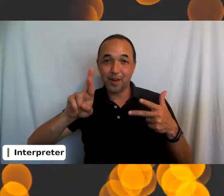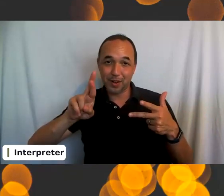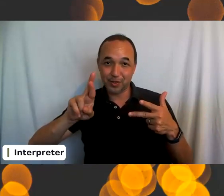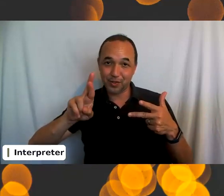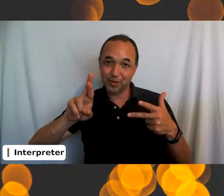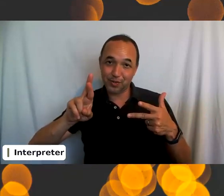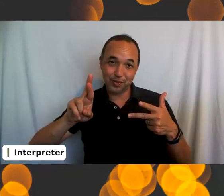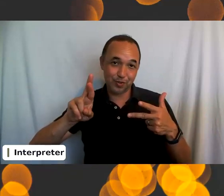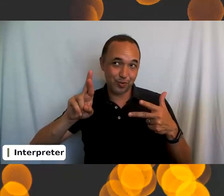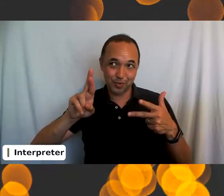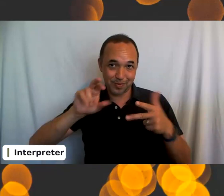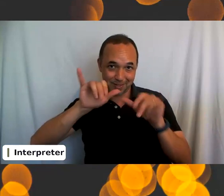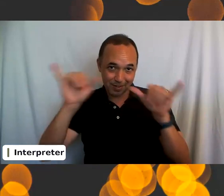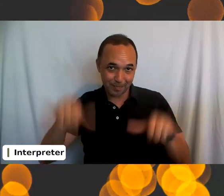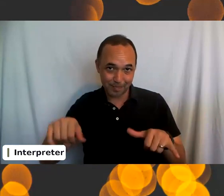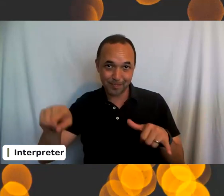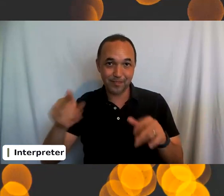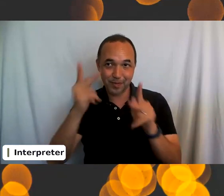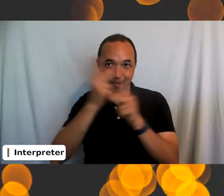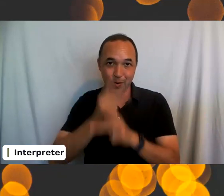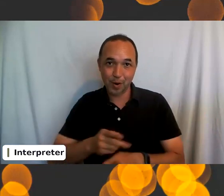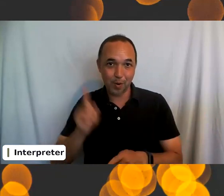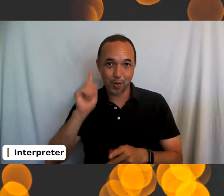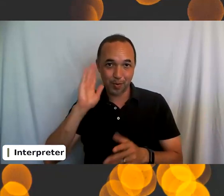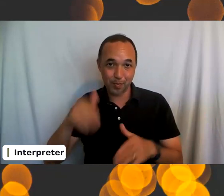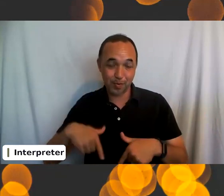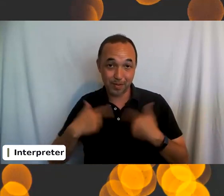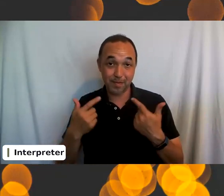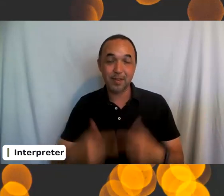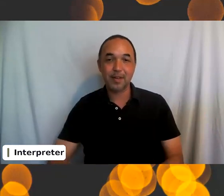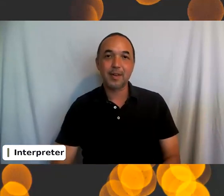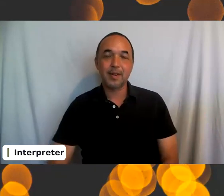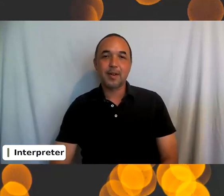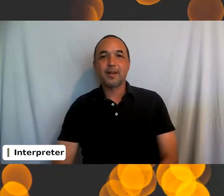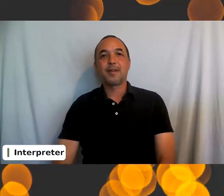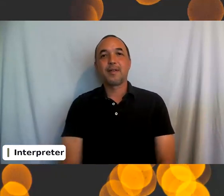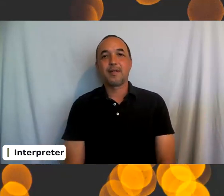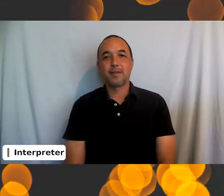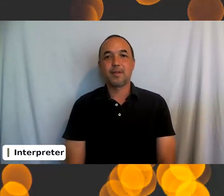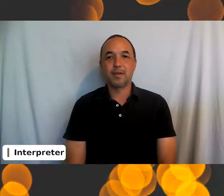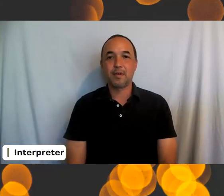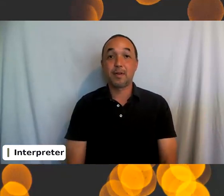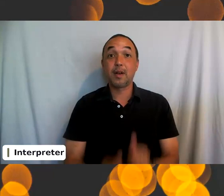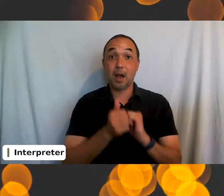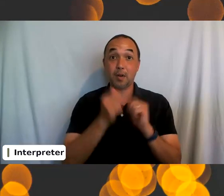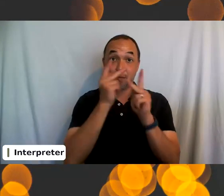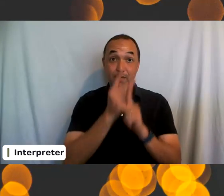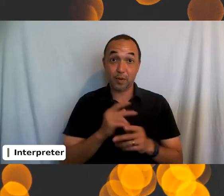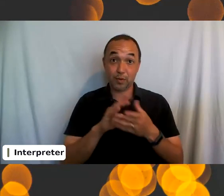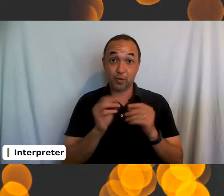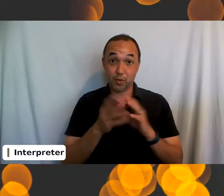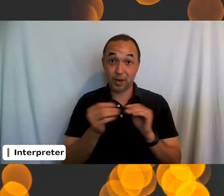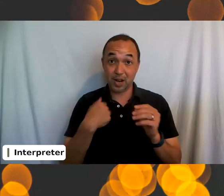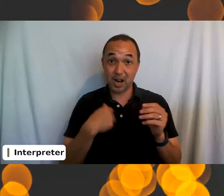was going to watch them. And so how we figured out this story was I dug up all of these